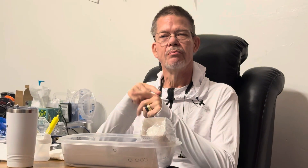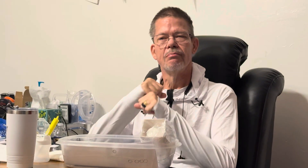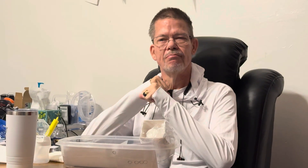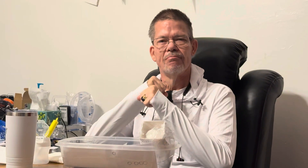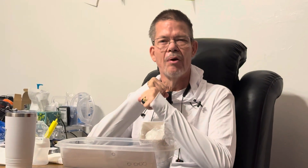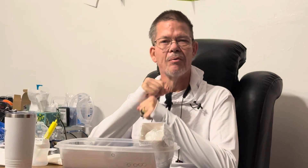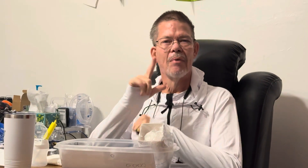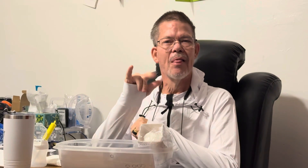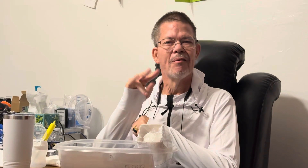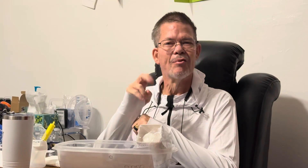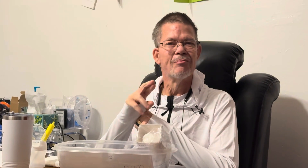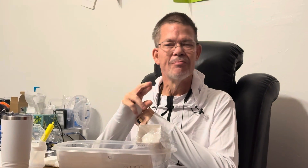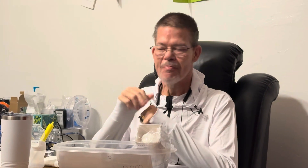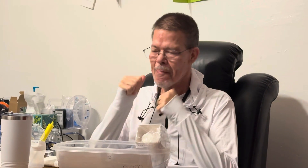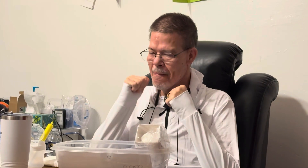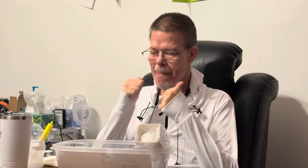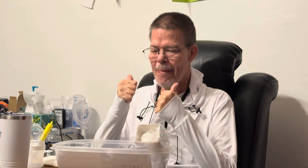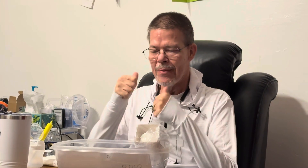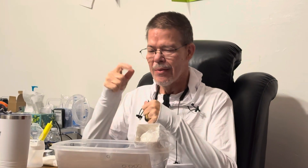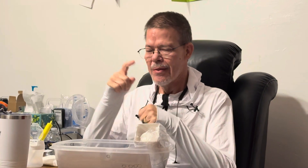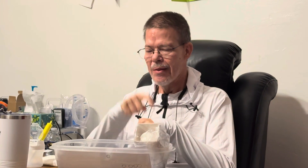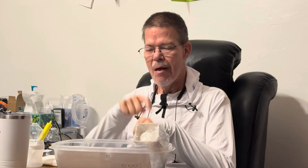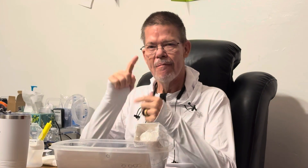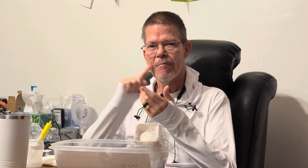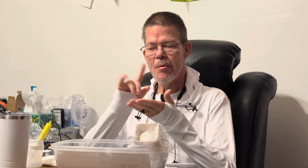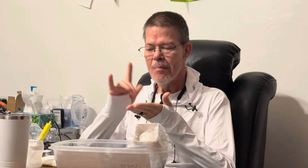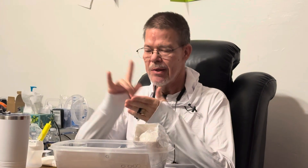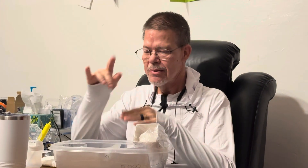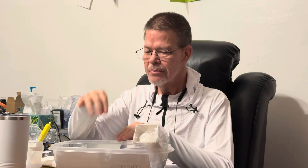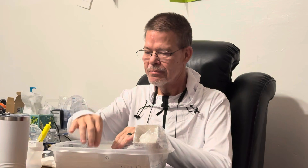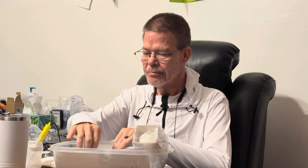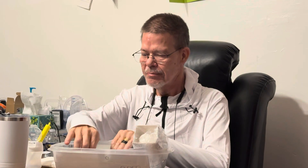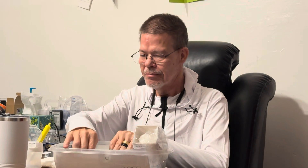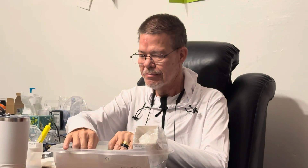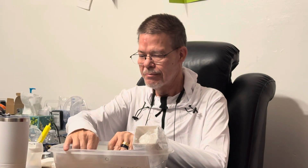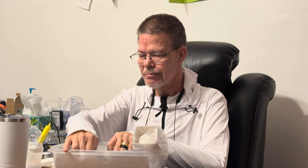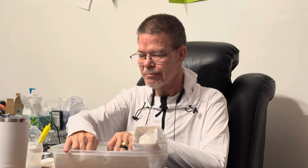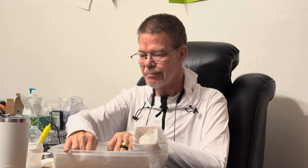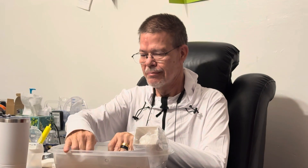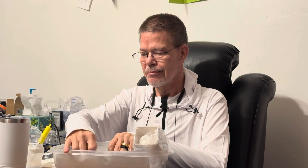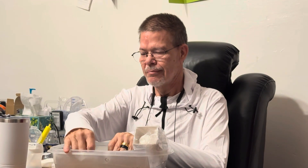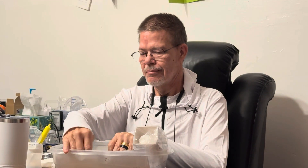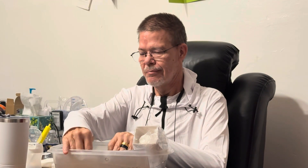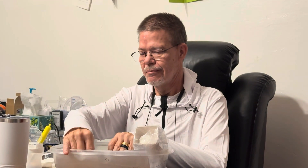my medication to protect my liver. So it's time for medicine.